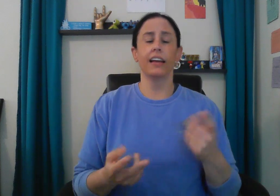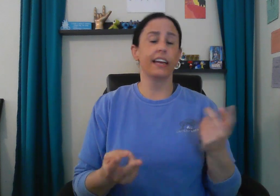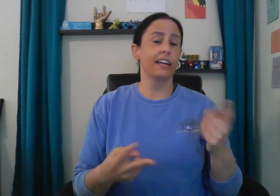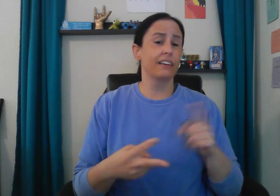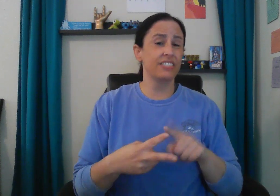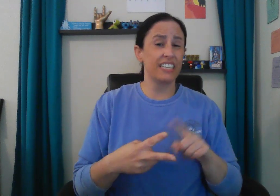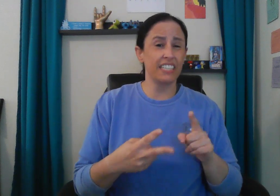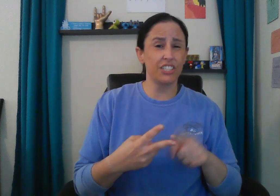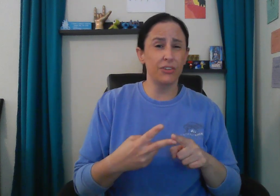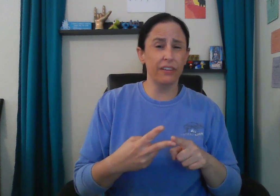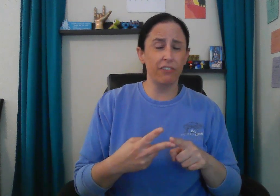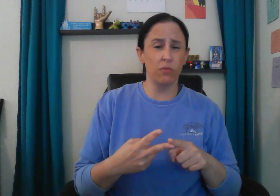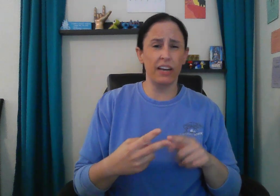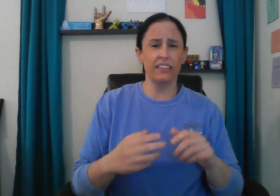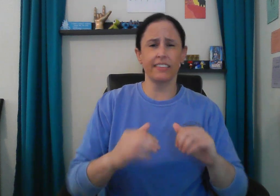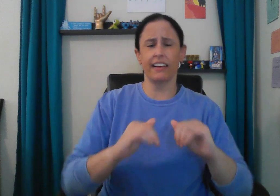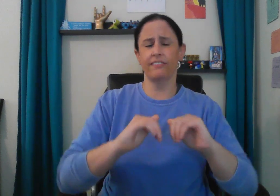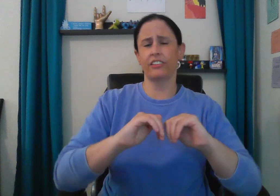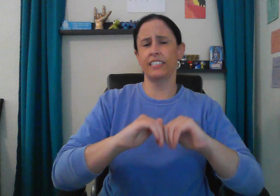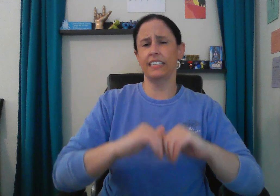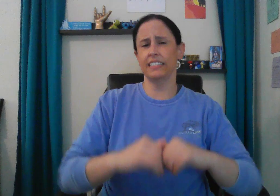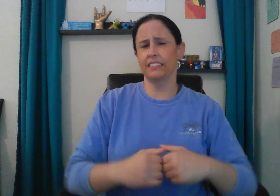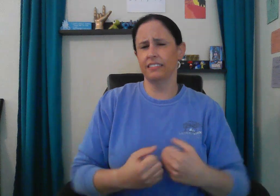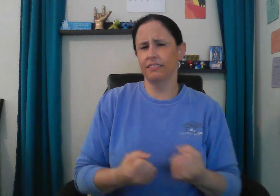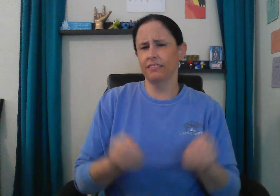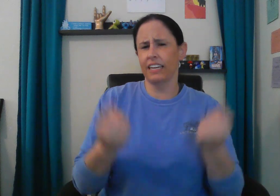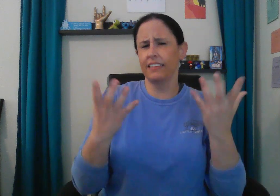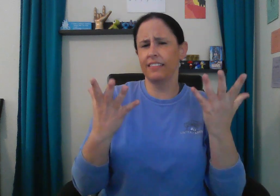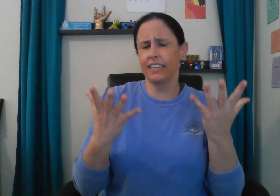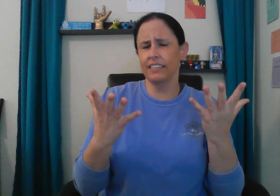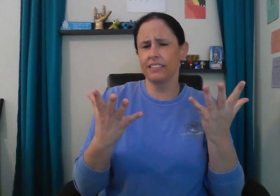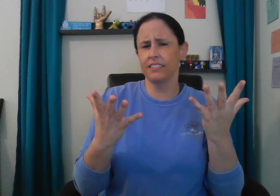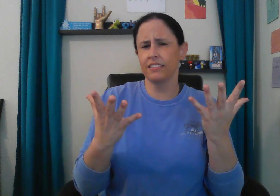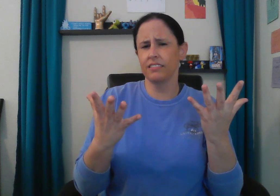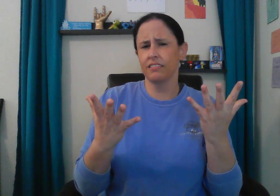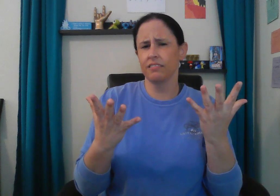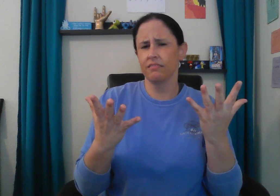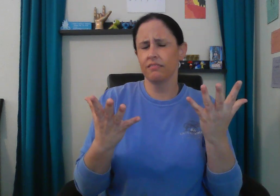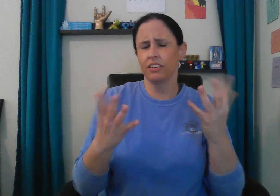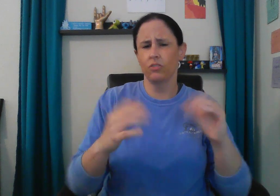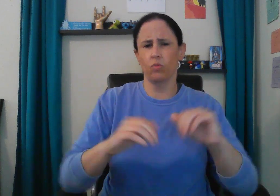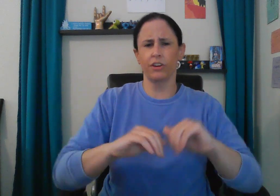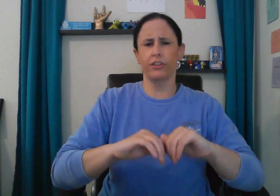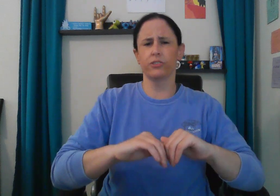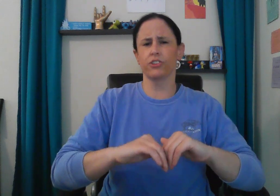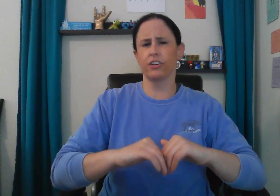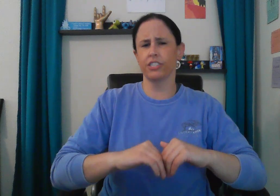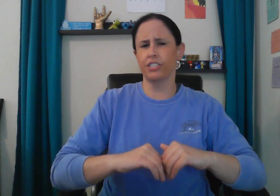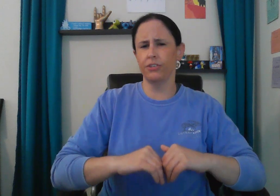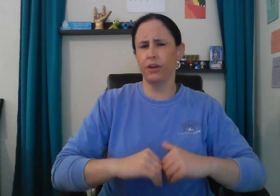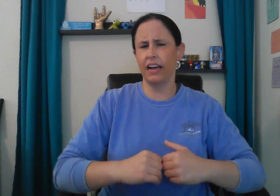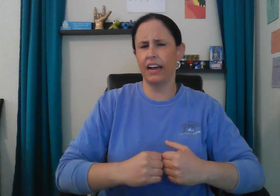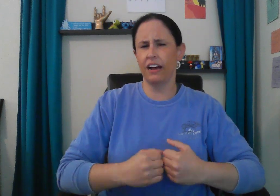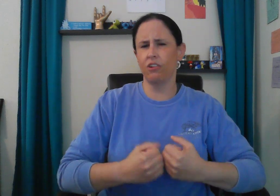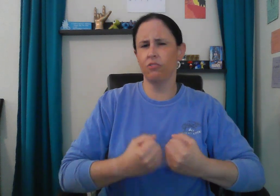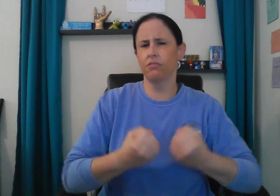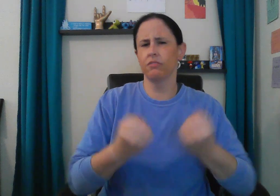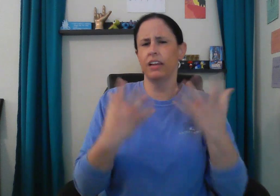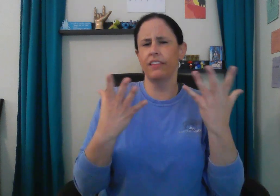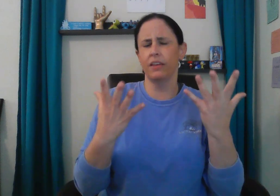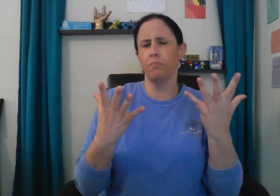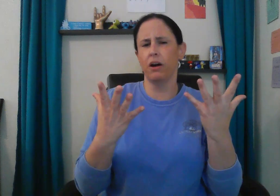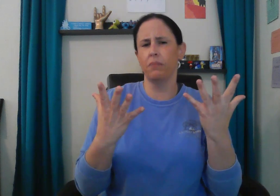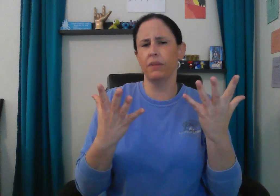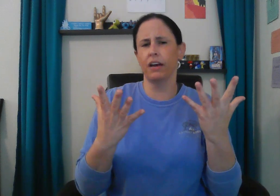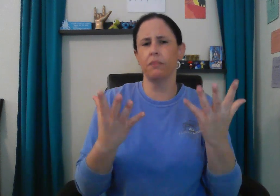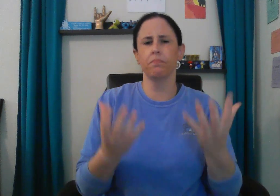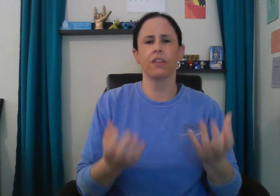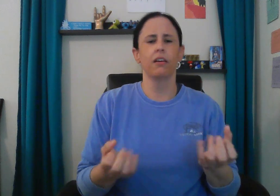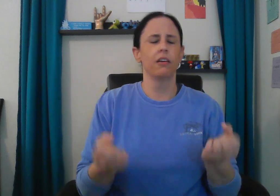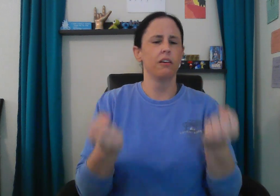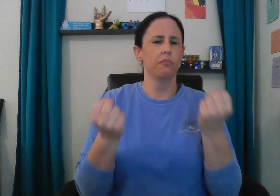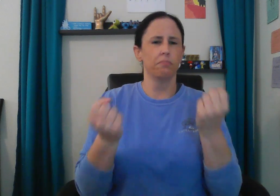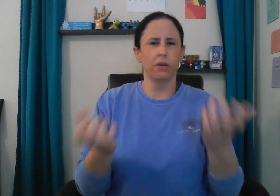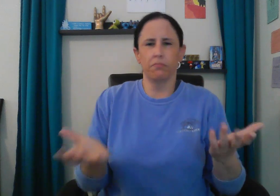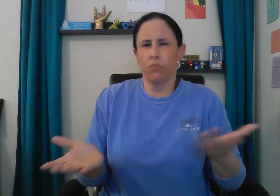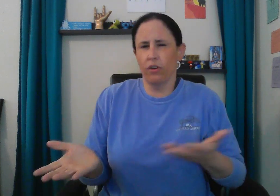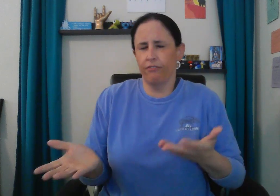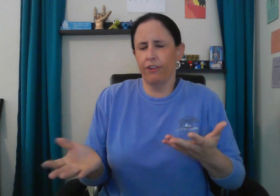Again, I've seen it two different ways. I've seen it like this, where you start to do how and then pop it up. But more